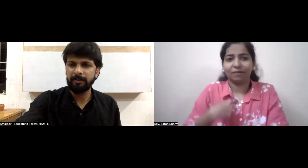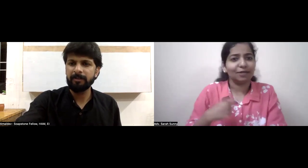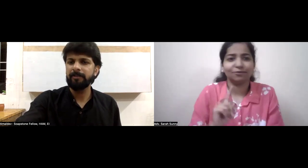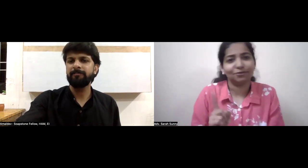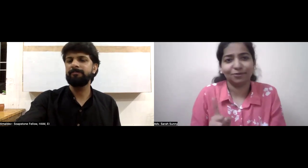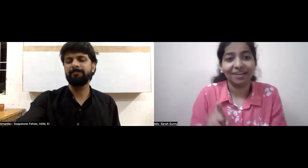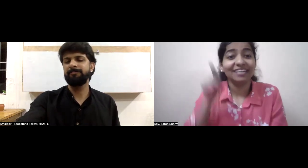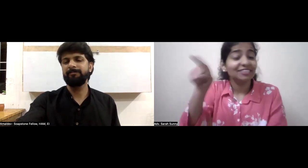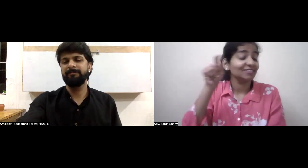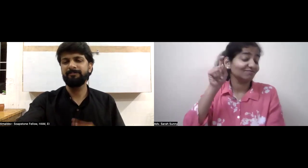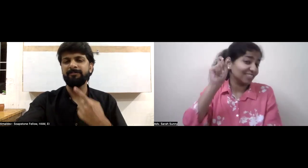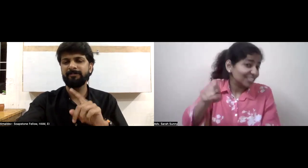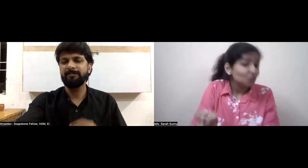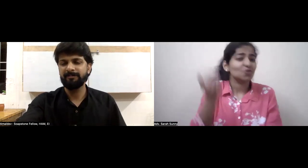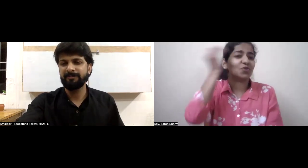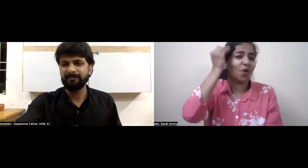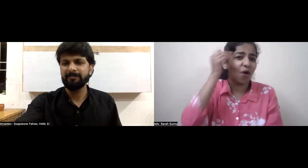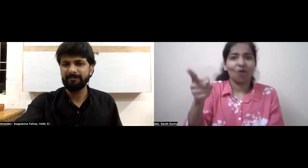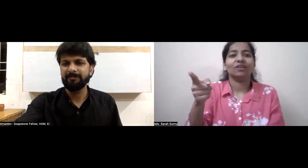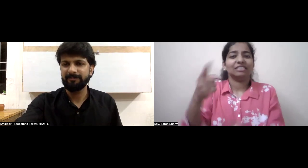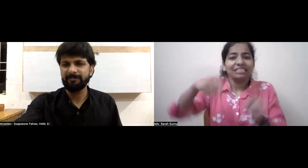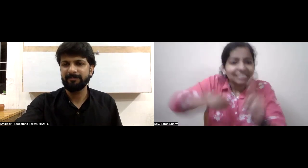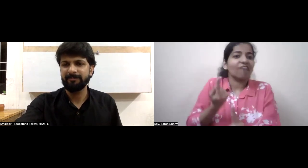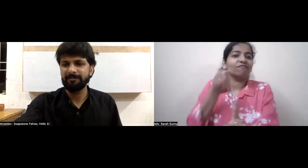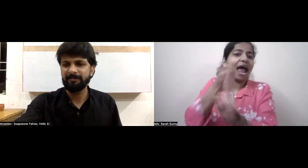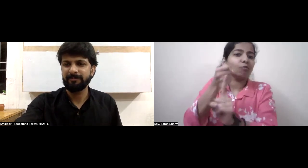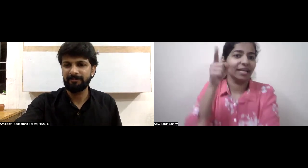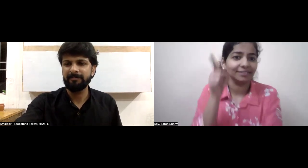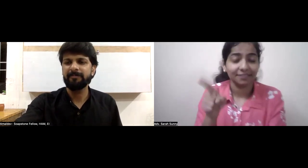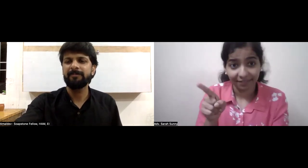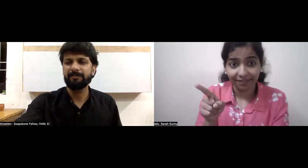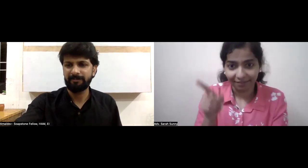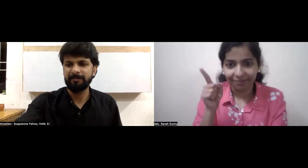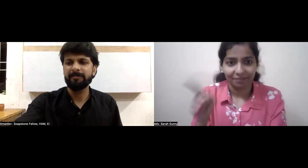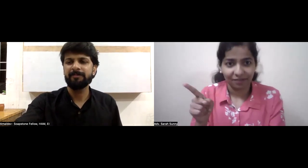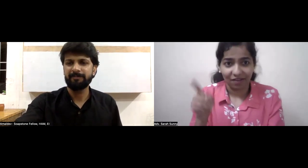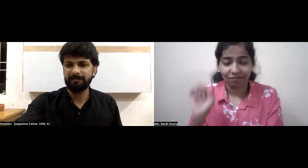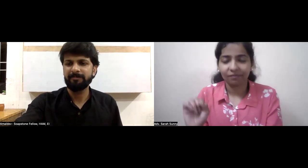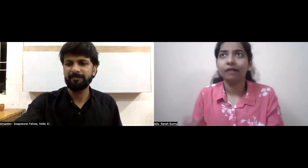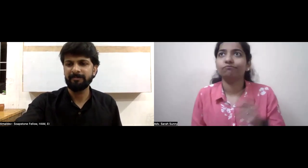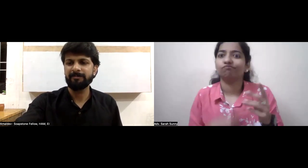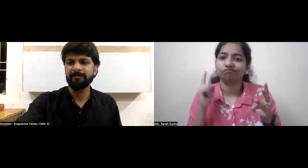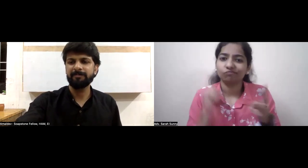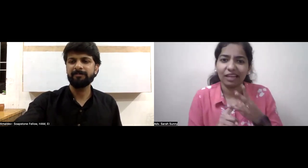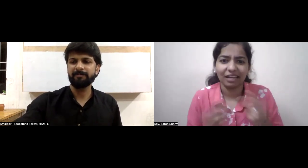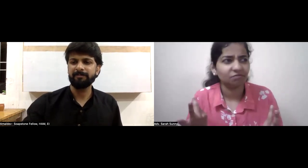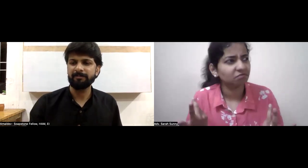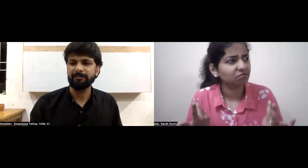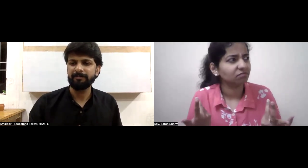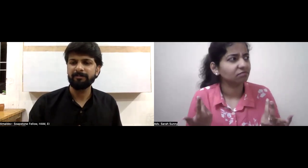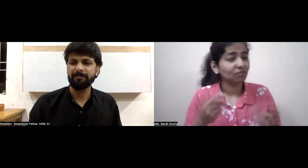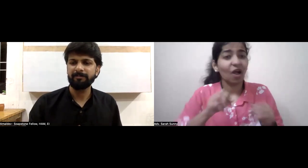heard. They can't just be handheld all the time. So they should know that, and they should advocate for themselves.